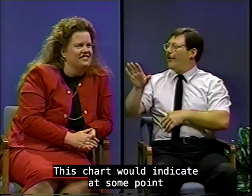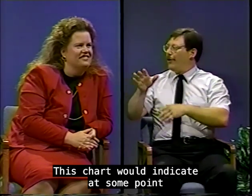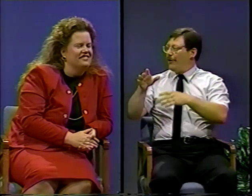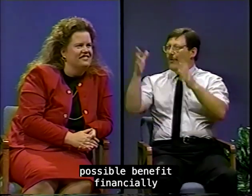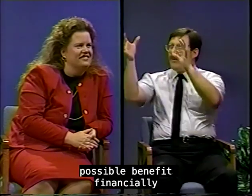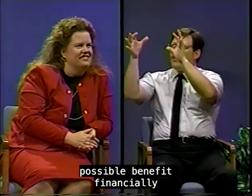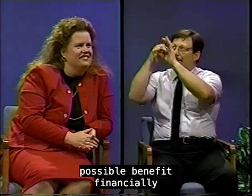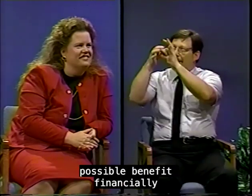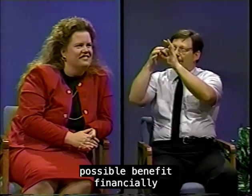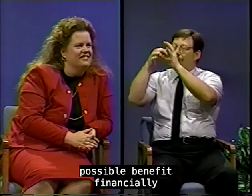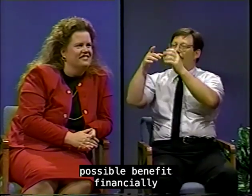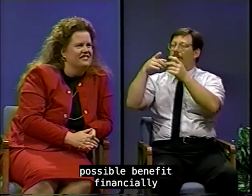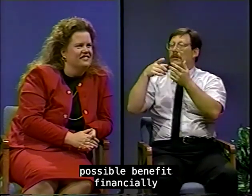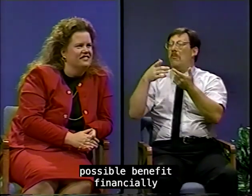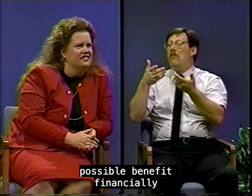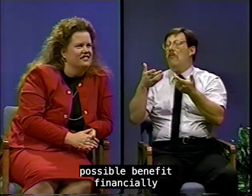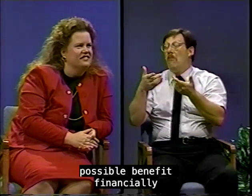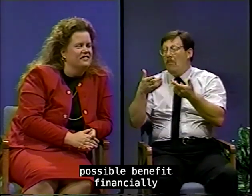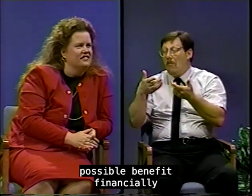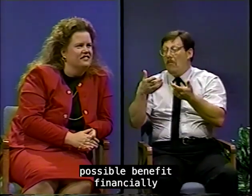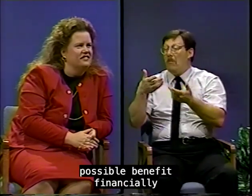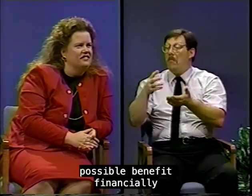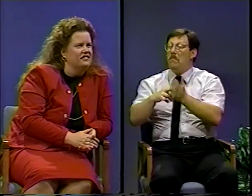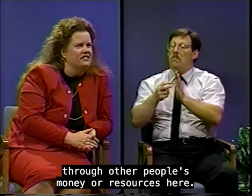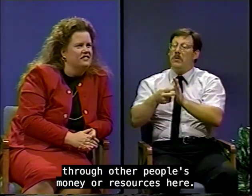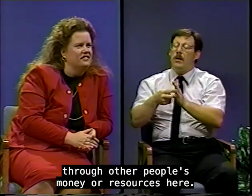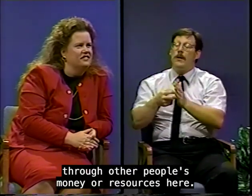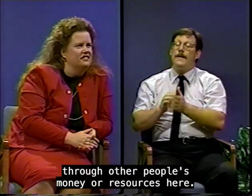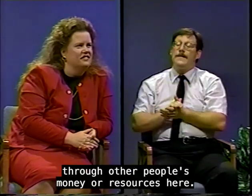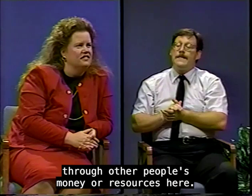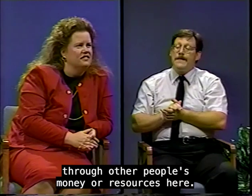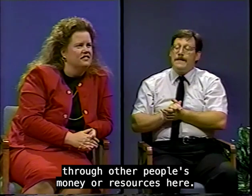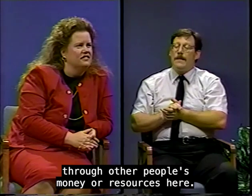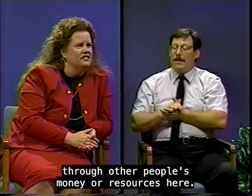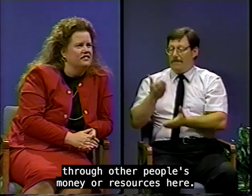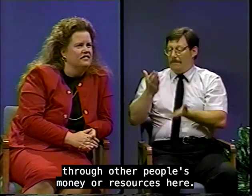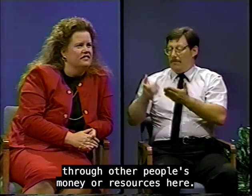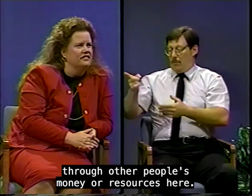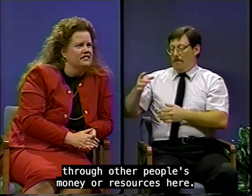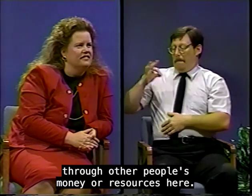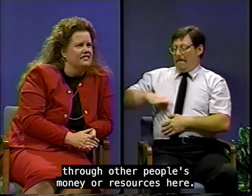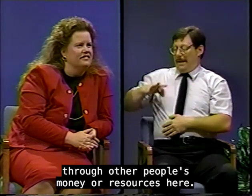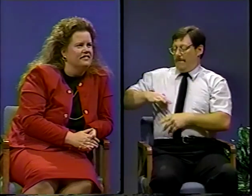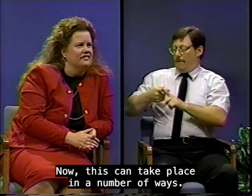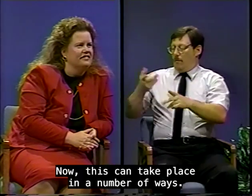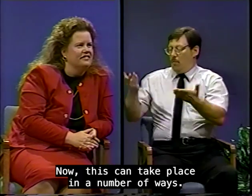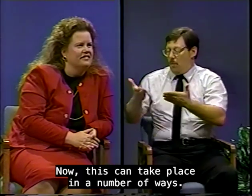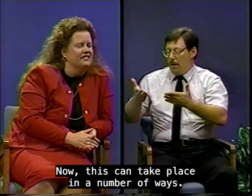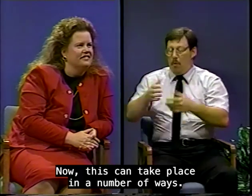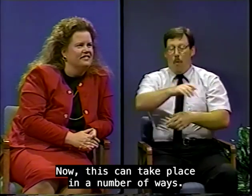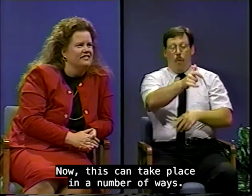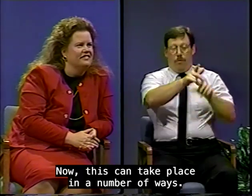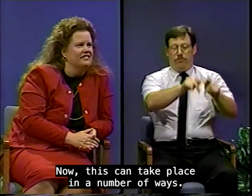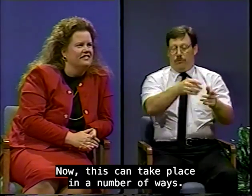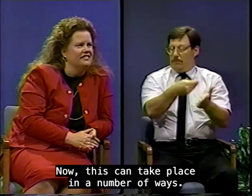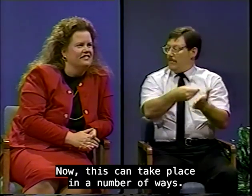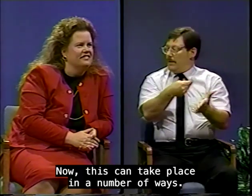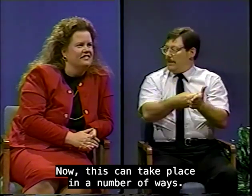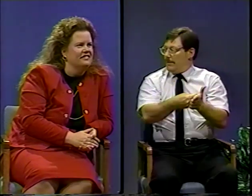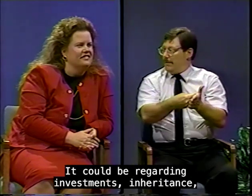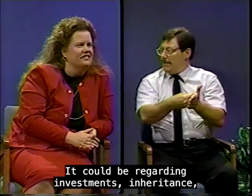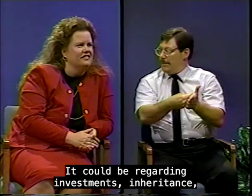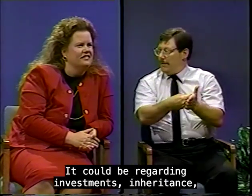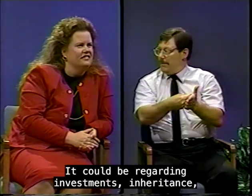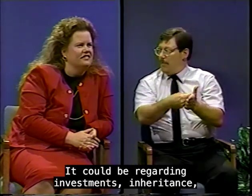point possible benefit financially through other people's money or resources here. Now, this can take place in a number of